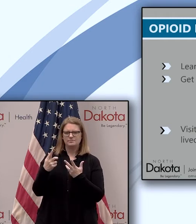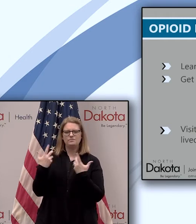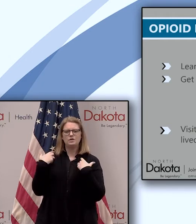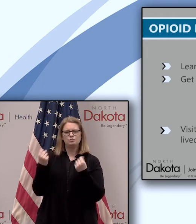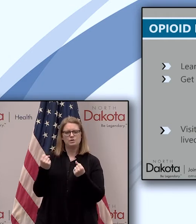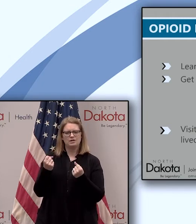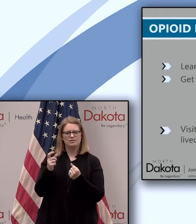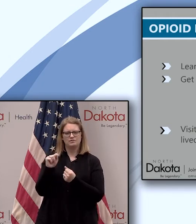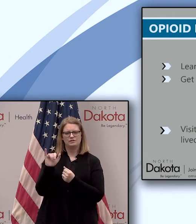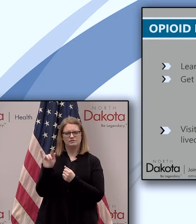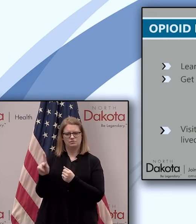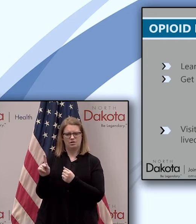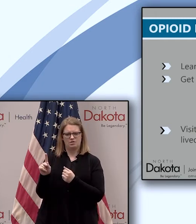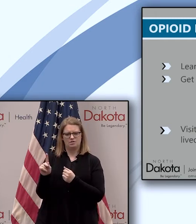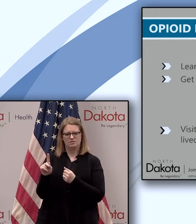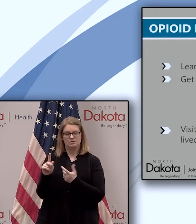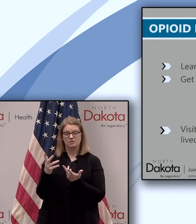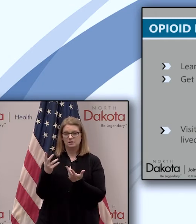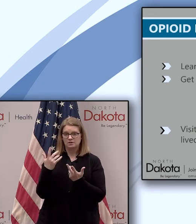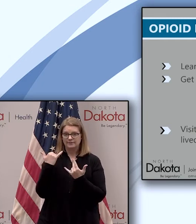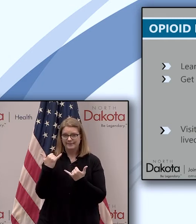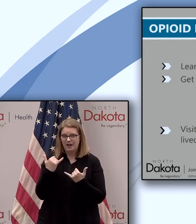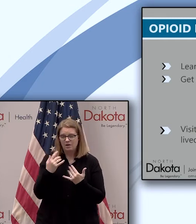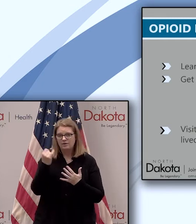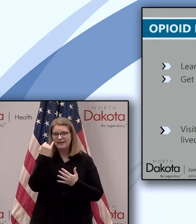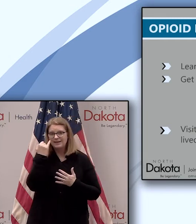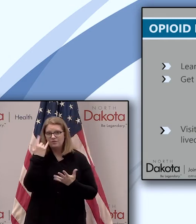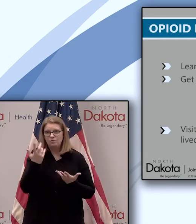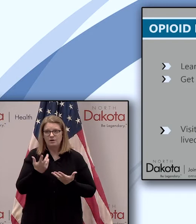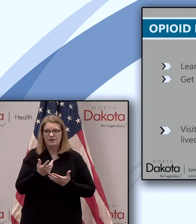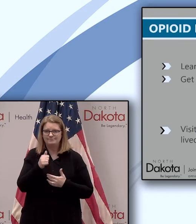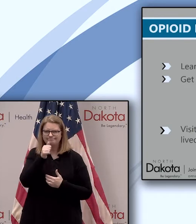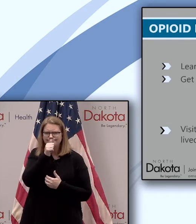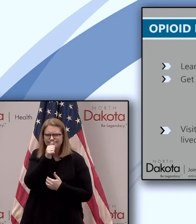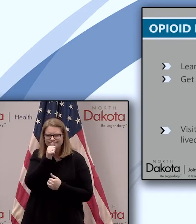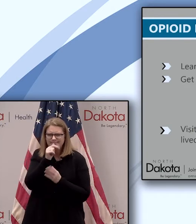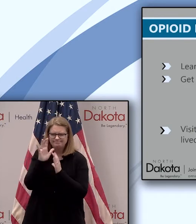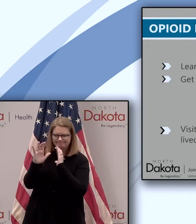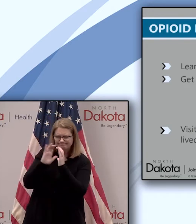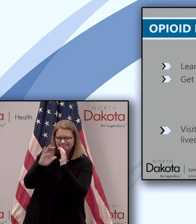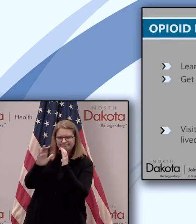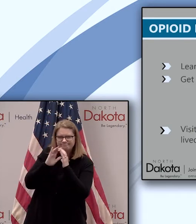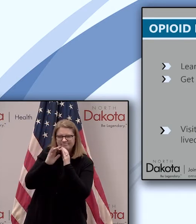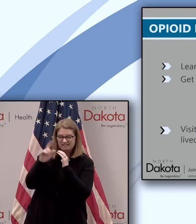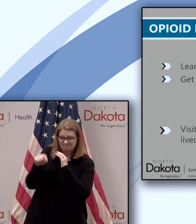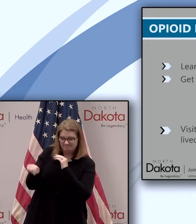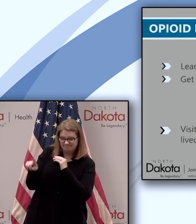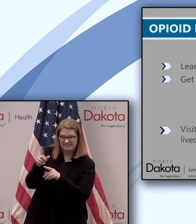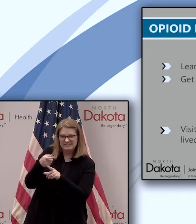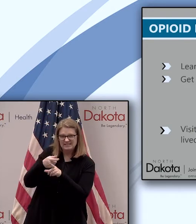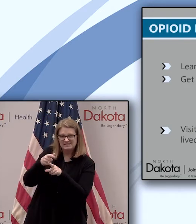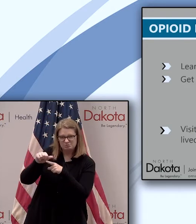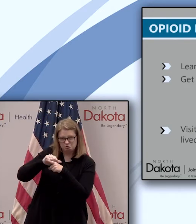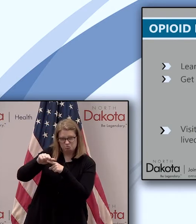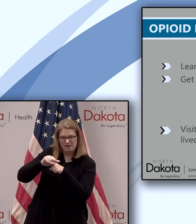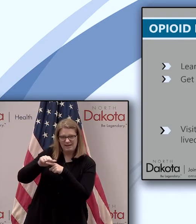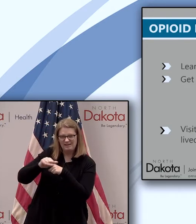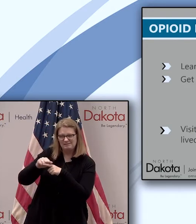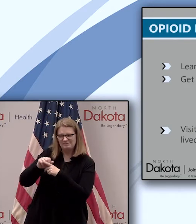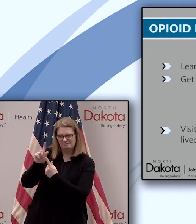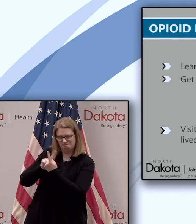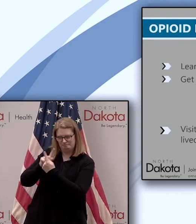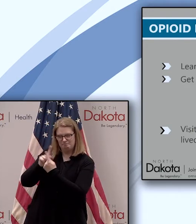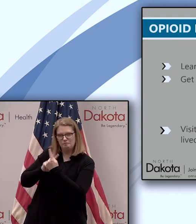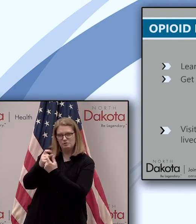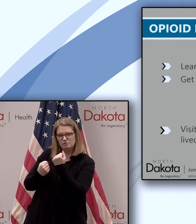Talk. At any point in time, if you want to have a confidential visit with someone who's a trained peer support specialist from